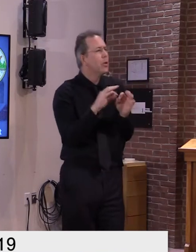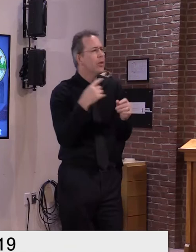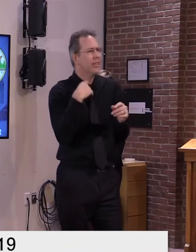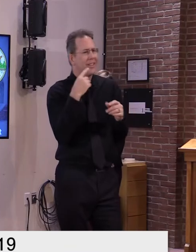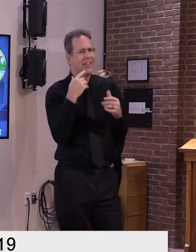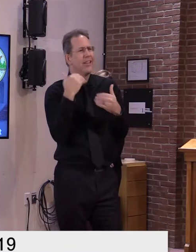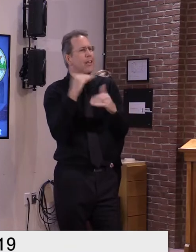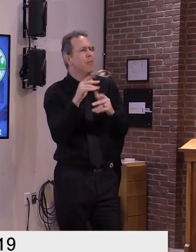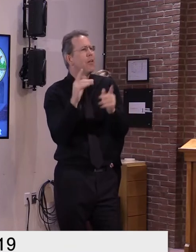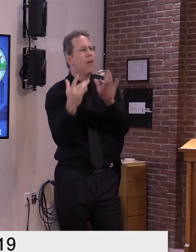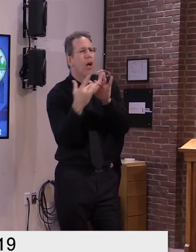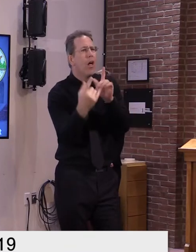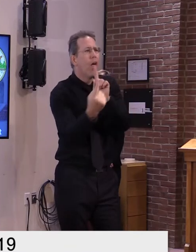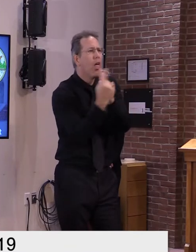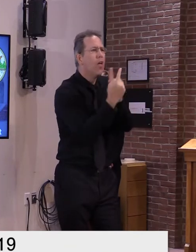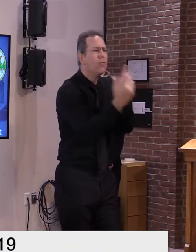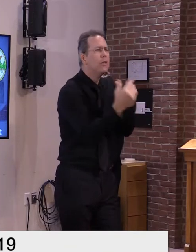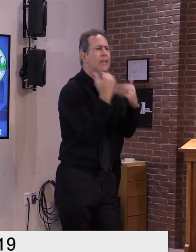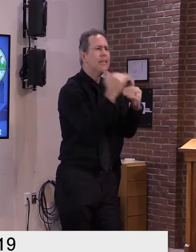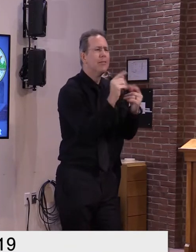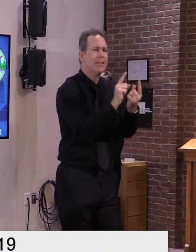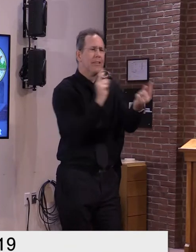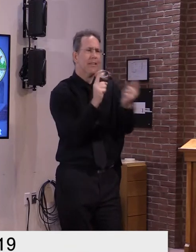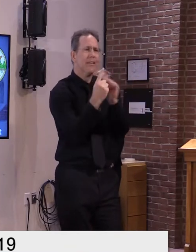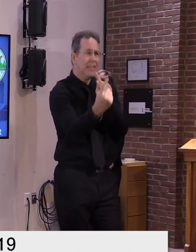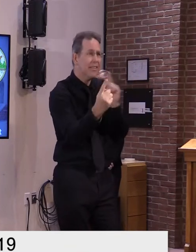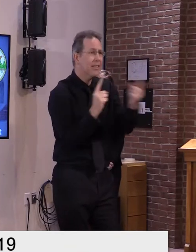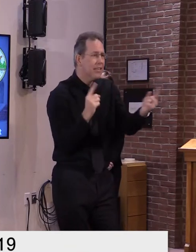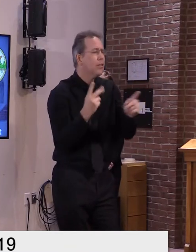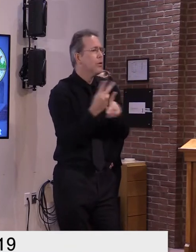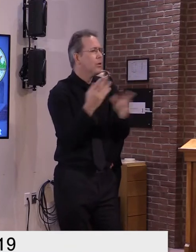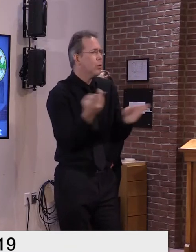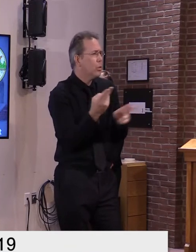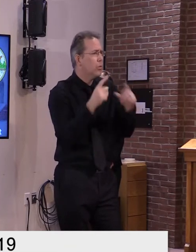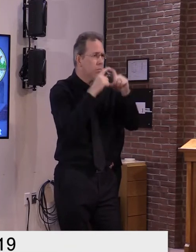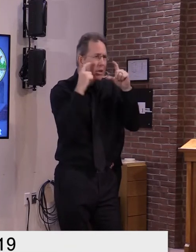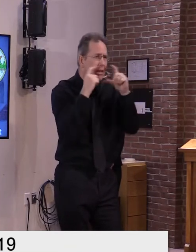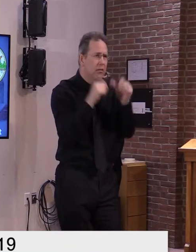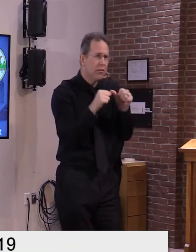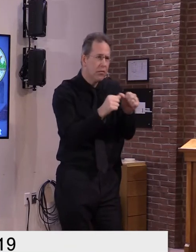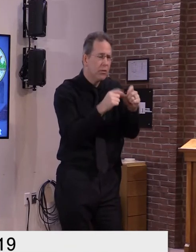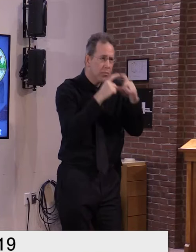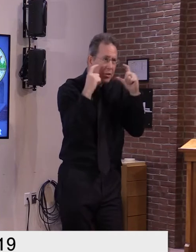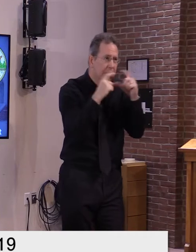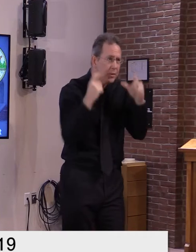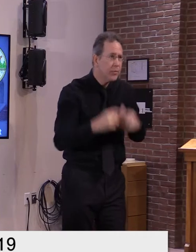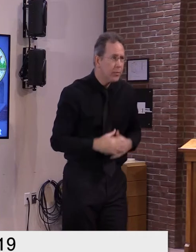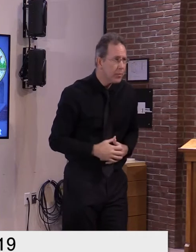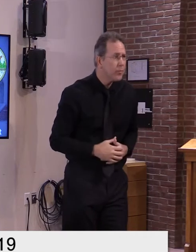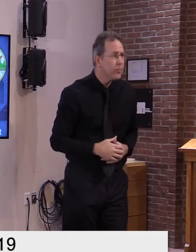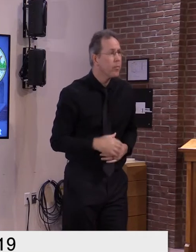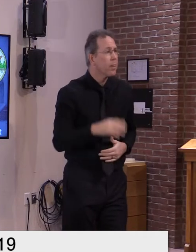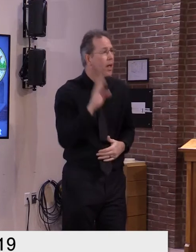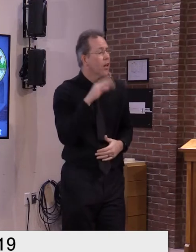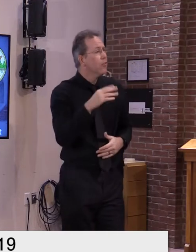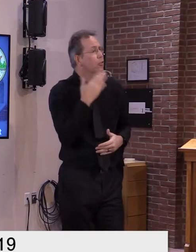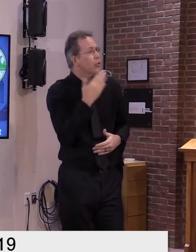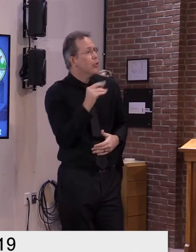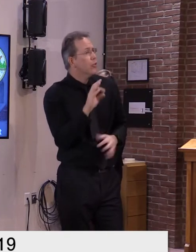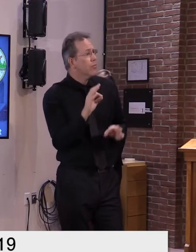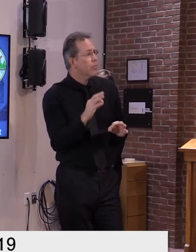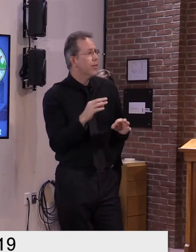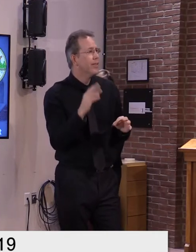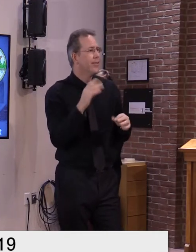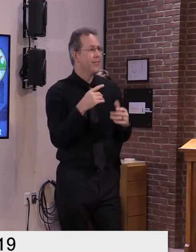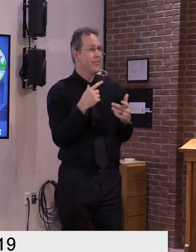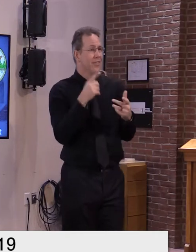mask. Looking at the bright side, since I last stood at this podium, high-risk healthcare workers across the